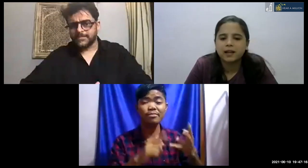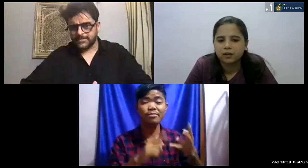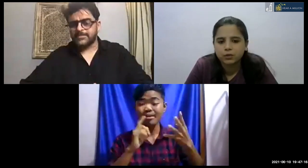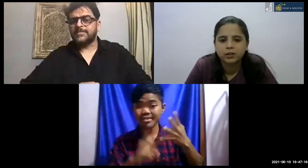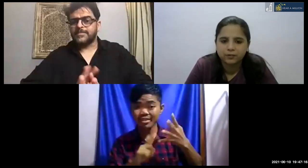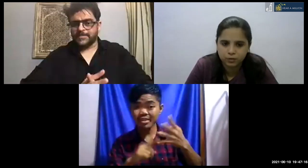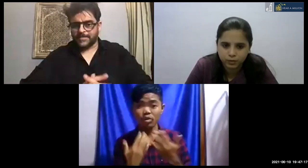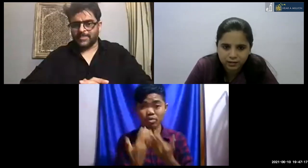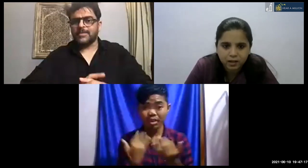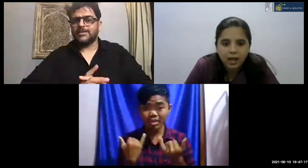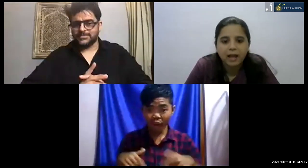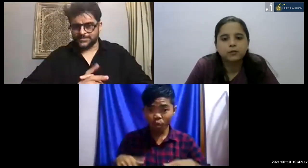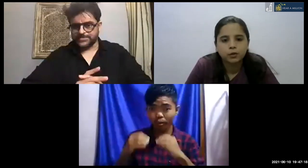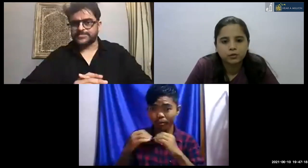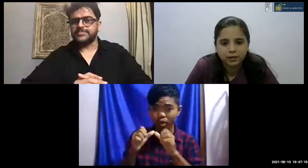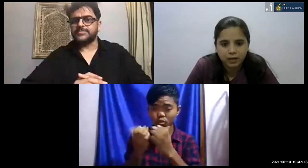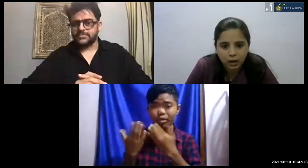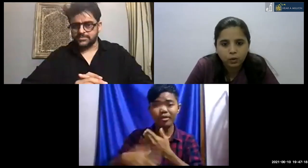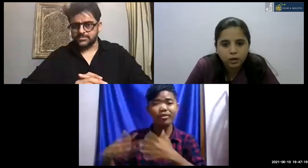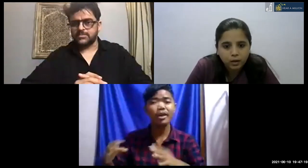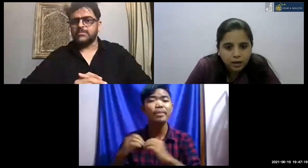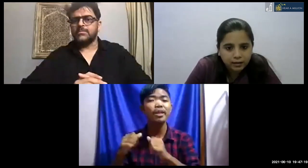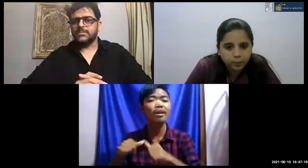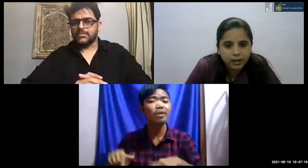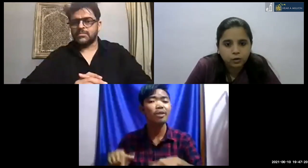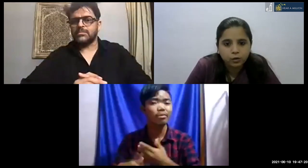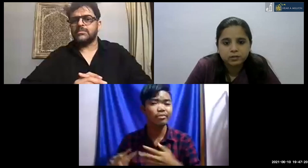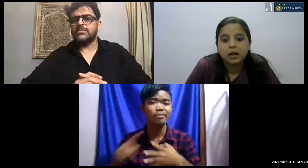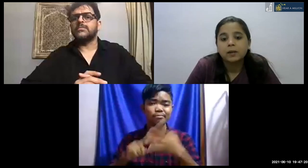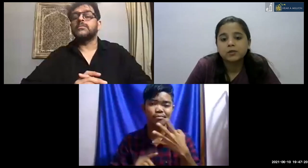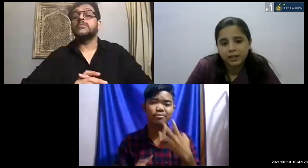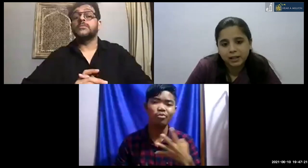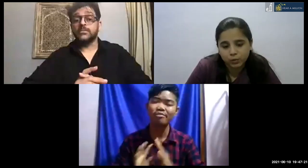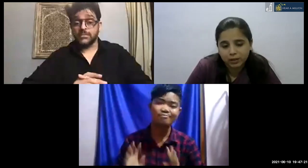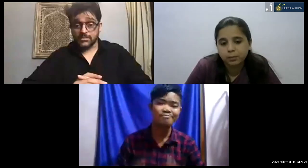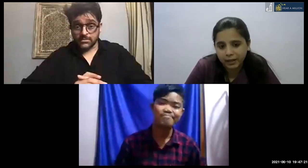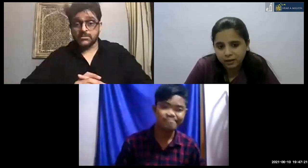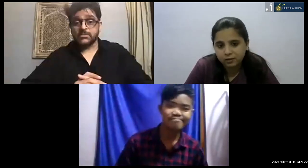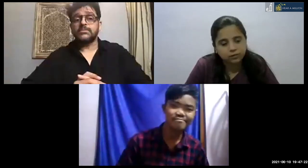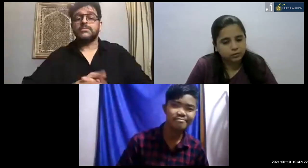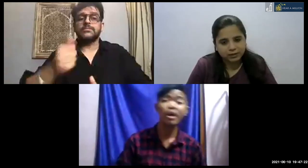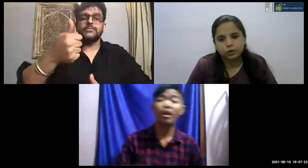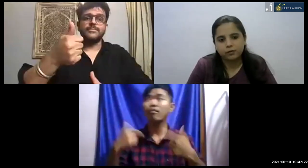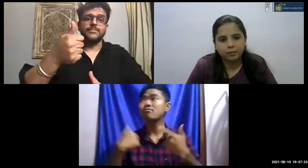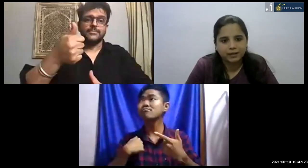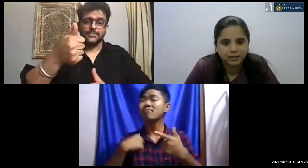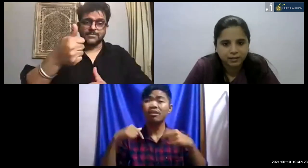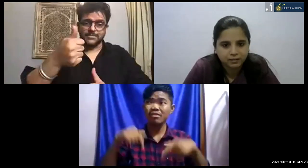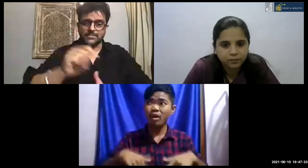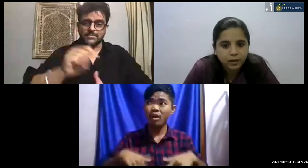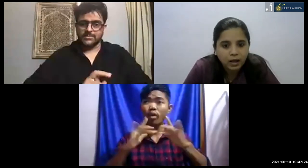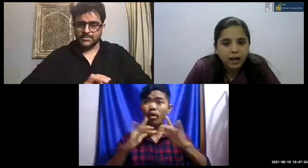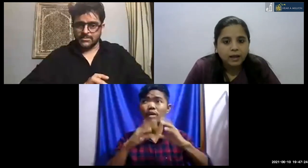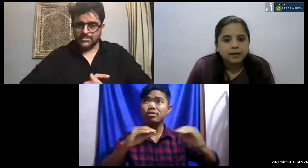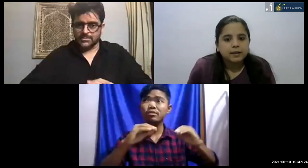Indian Sign Language to the deaf students. And the fourth one now in the BA course, I'm studying as well, BA. So that's all from my side.